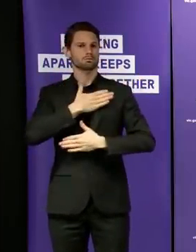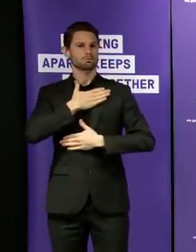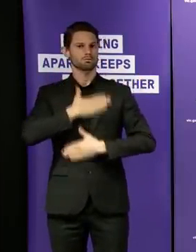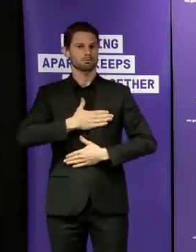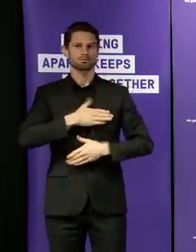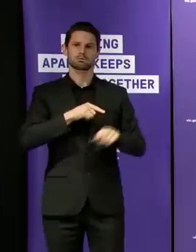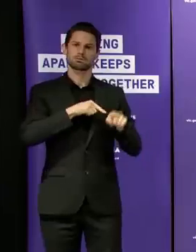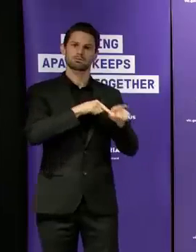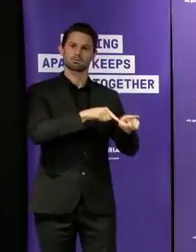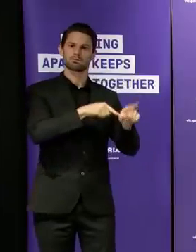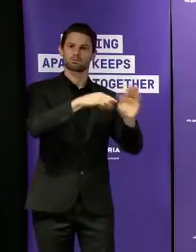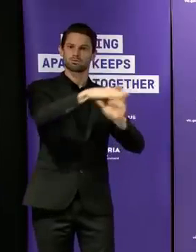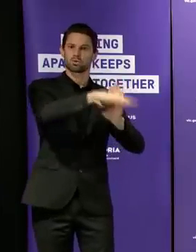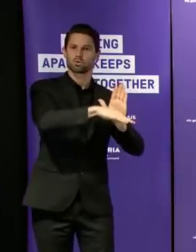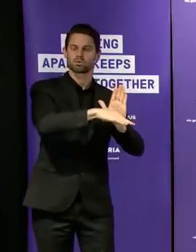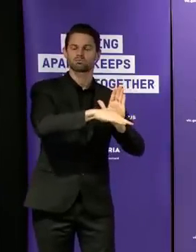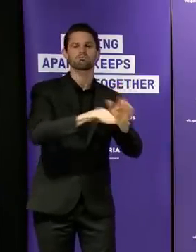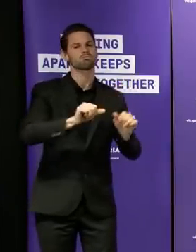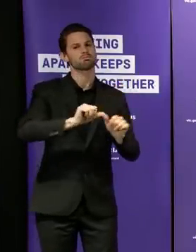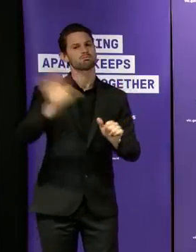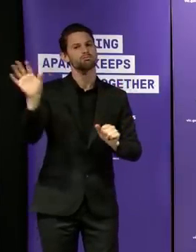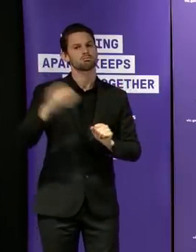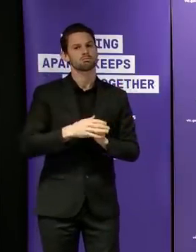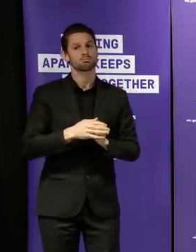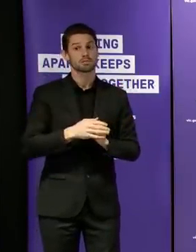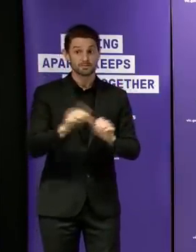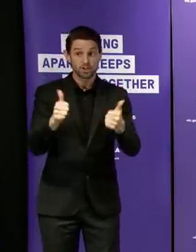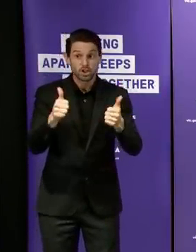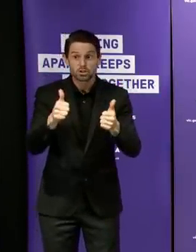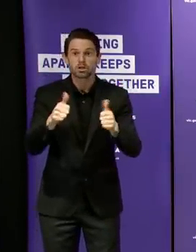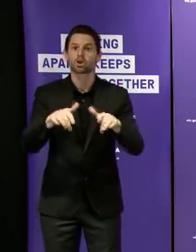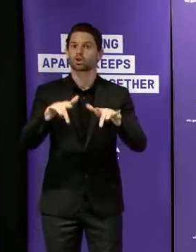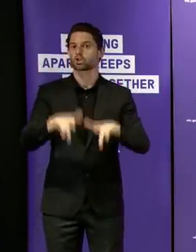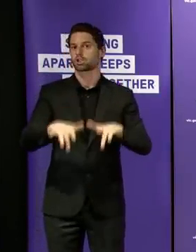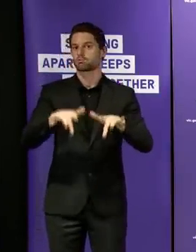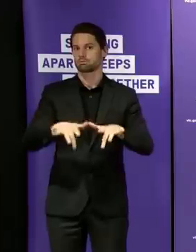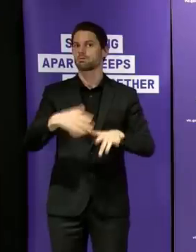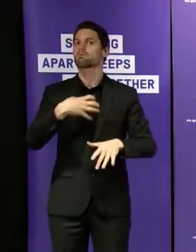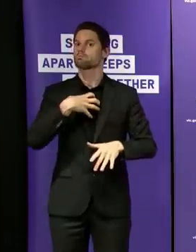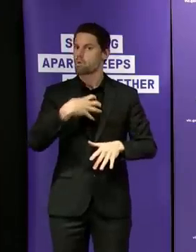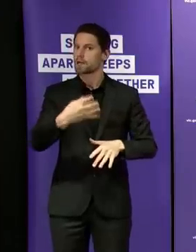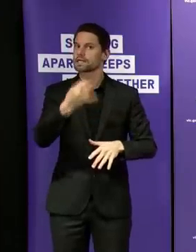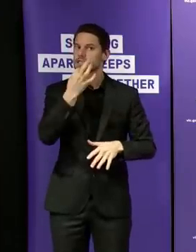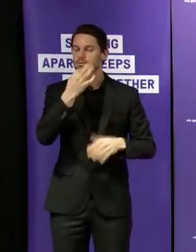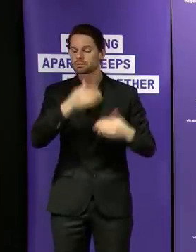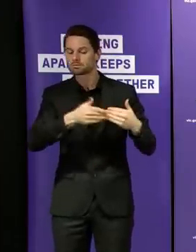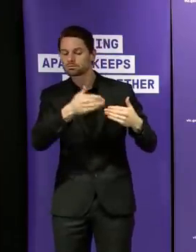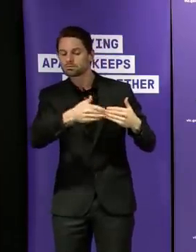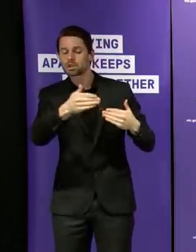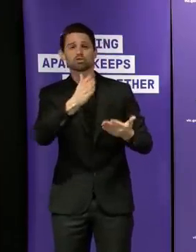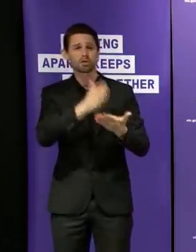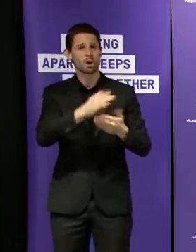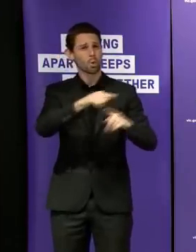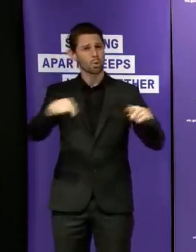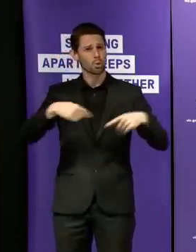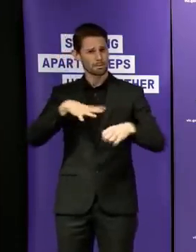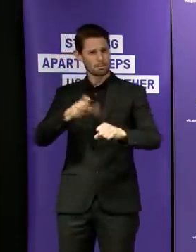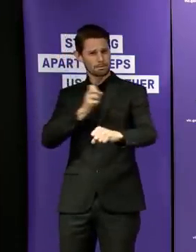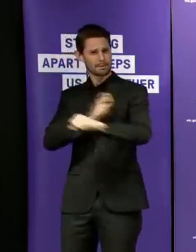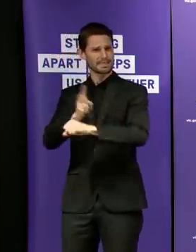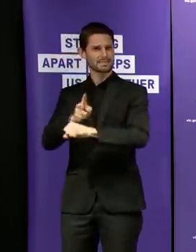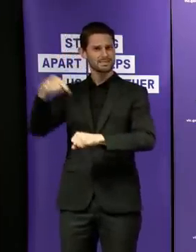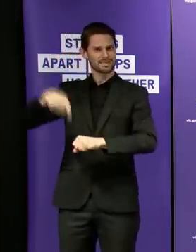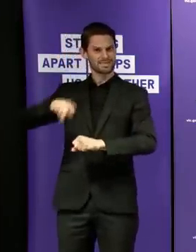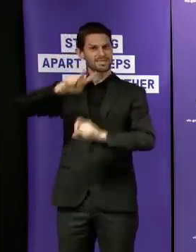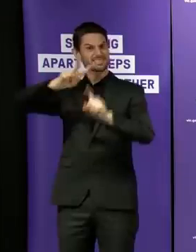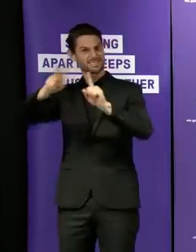and we just have a little longer to go. Just a little longer to go in order to see off this second wave, to defeat this second wave, and then